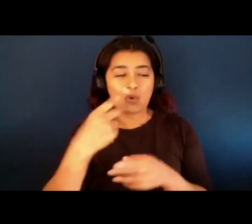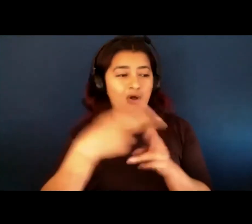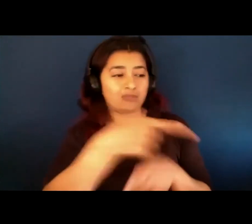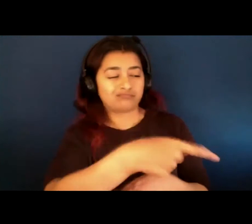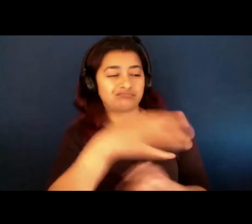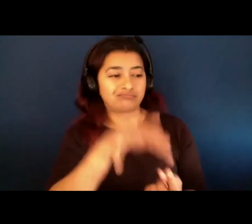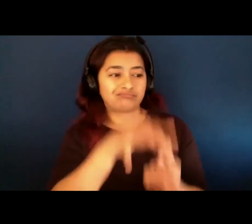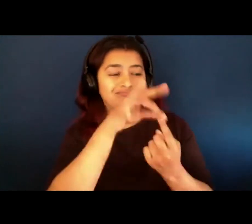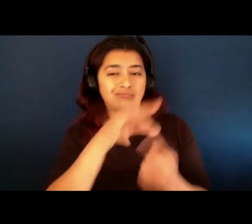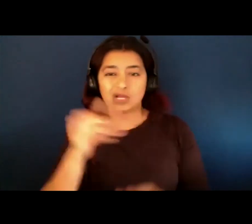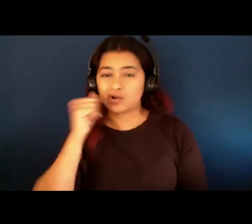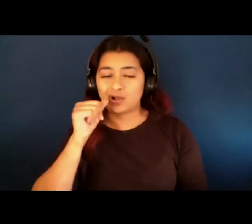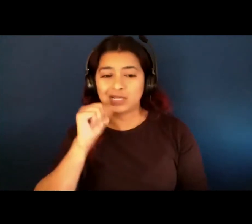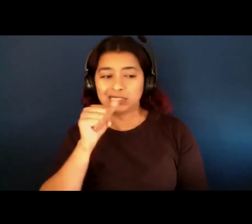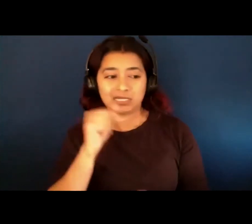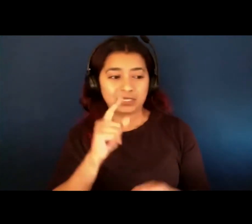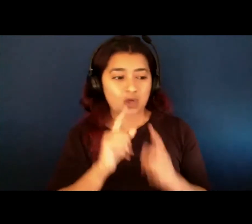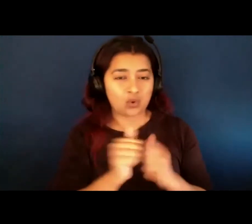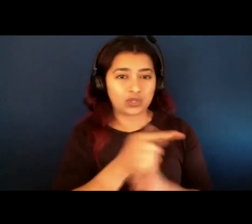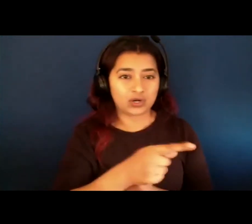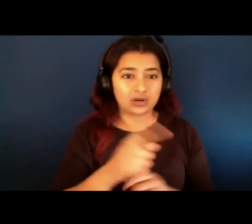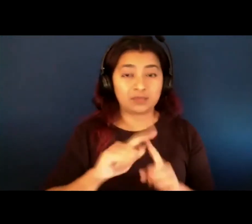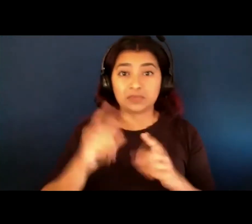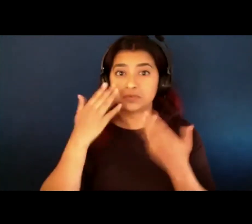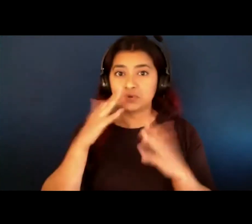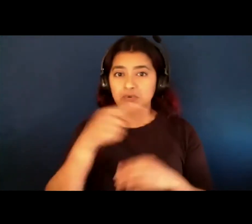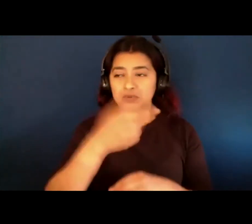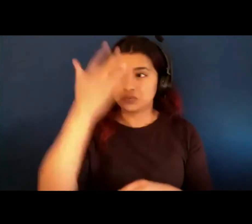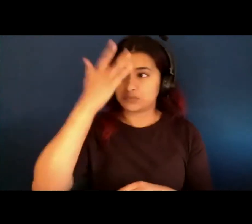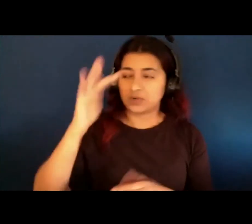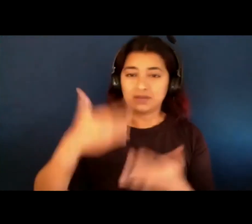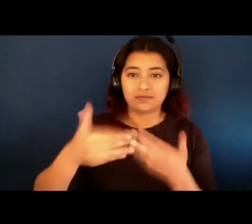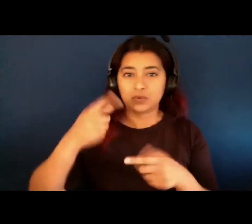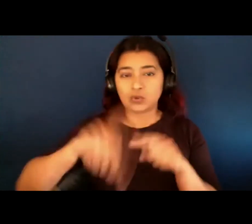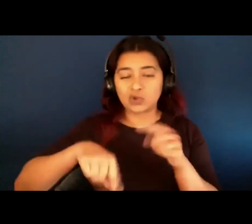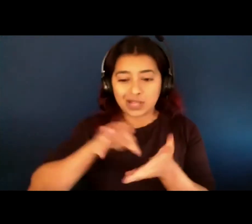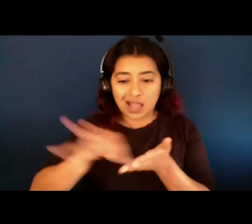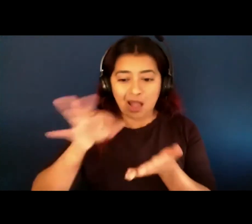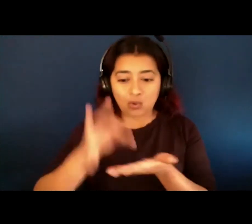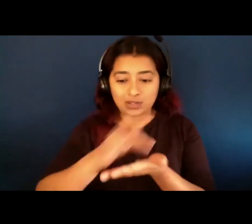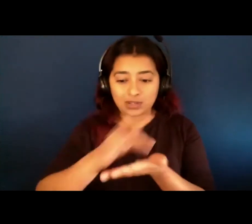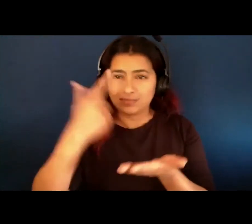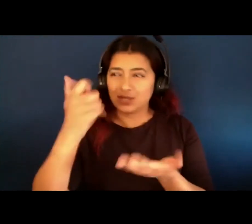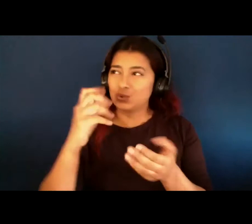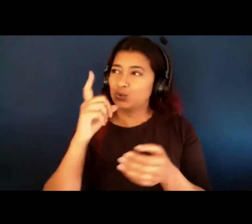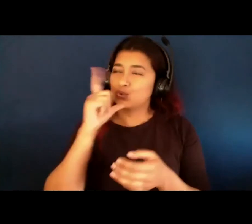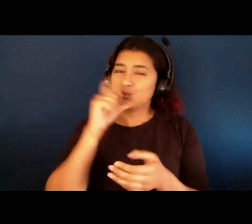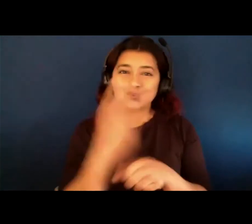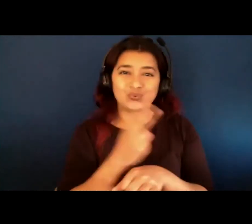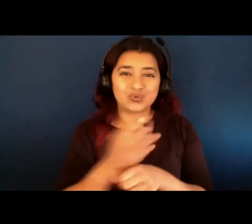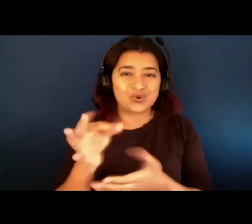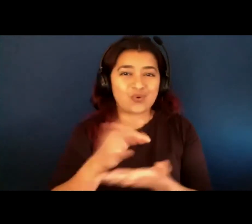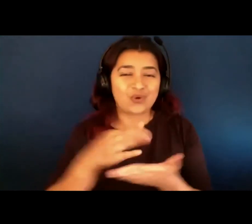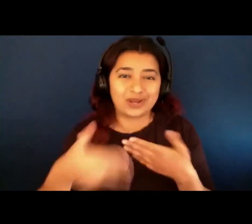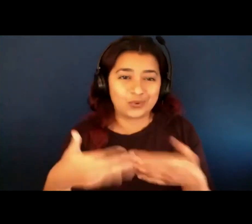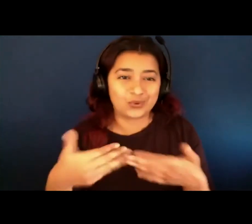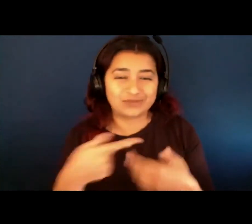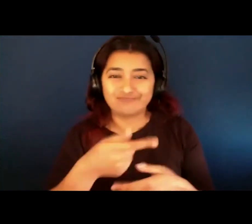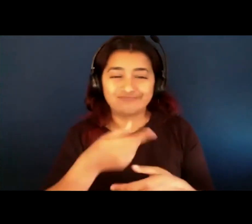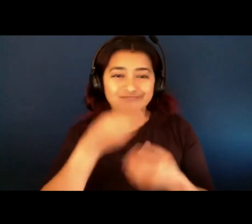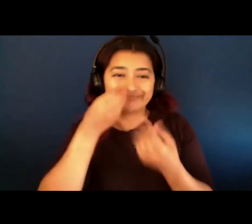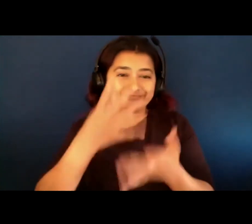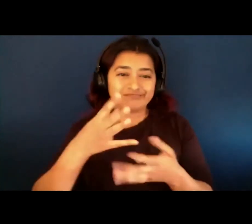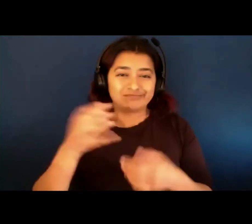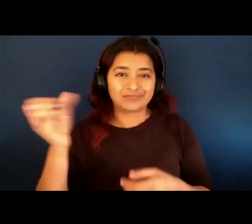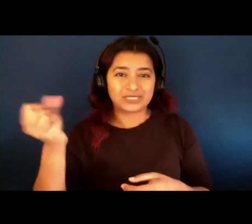didn't talk to her, but they didn't know she had smarts, even though she couldn't count change, because who uses coins anyways? She had no interest in